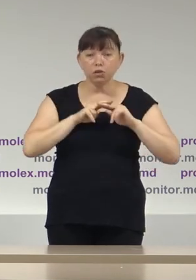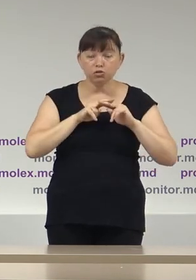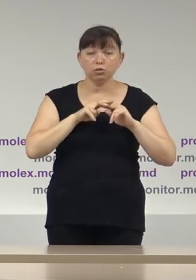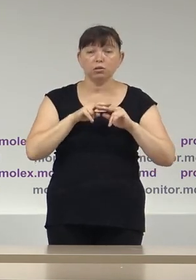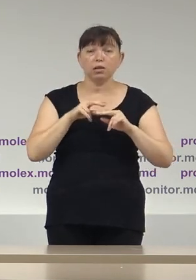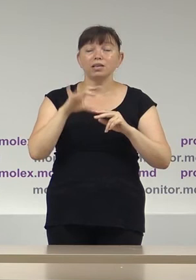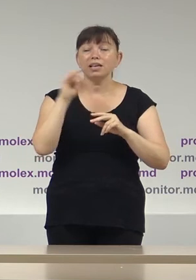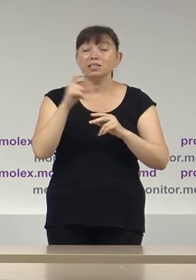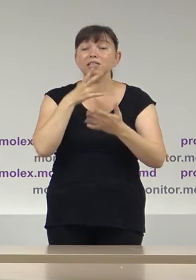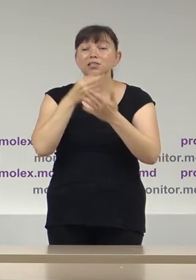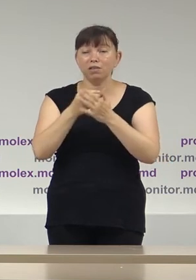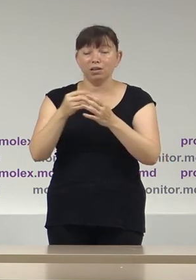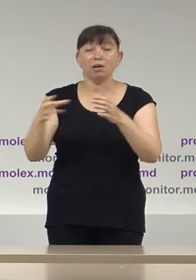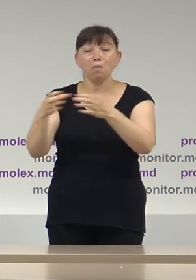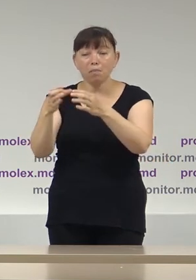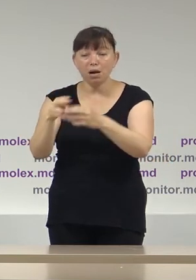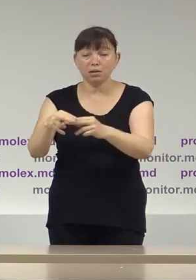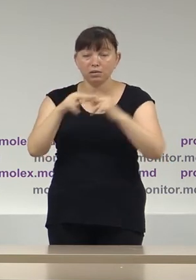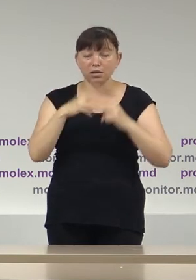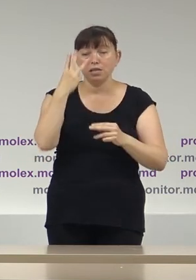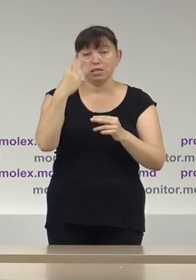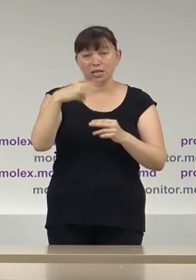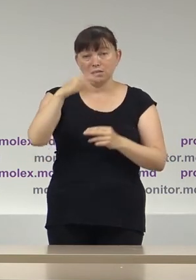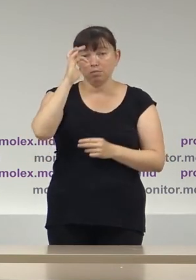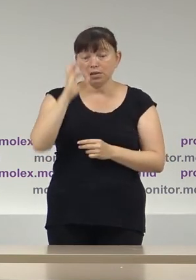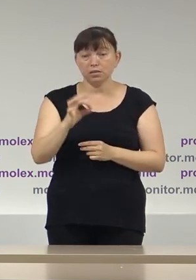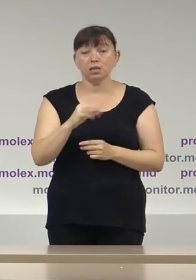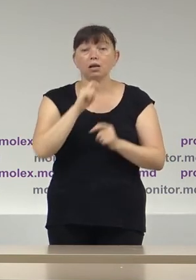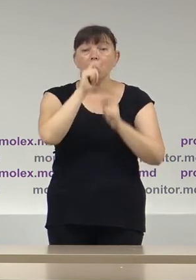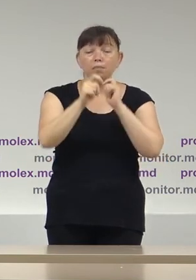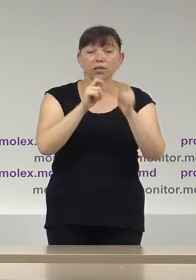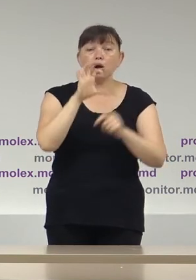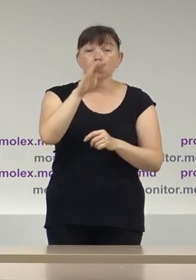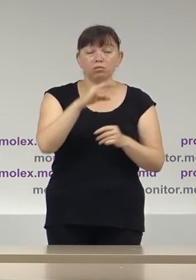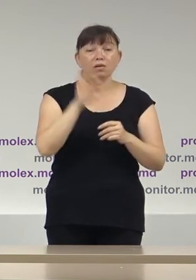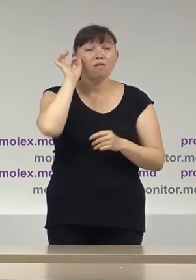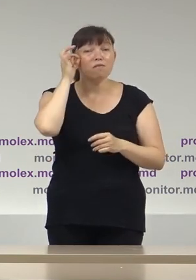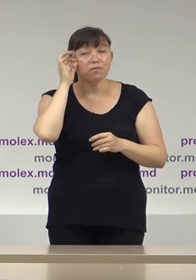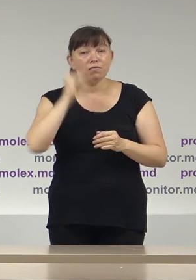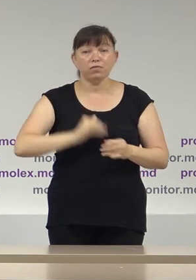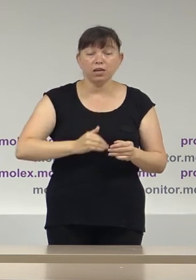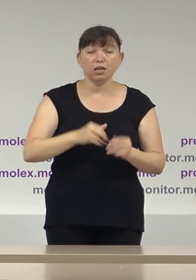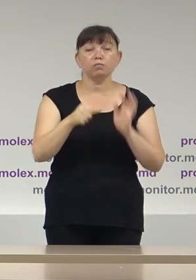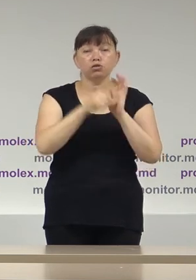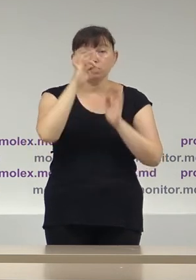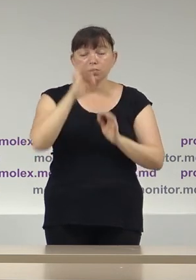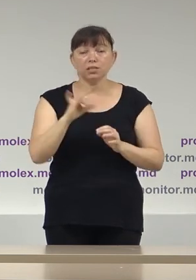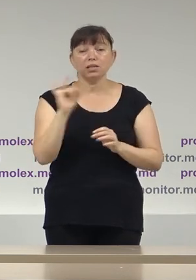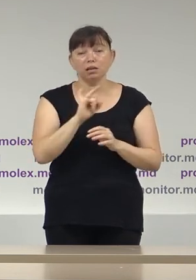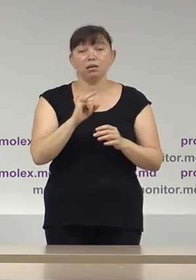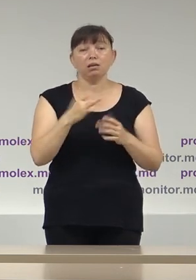58%, transfers from the current account of the political parties, 30%, donations of legal